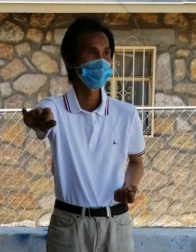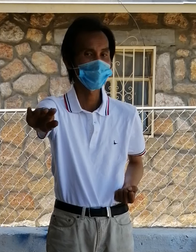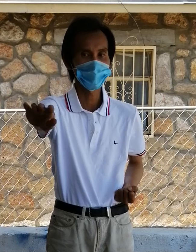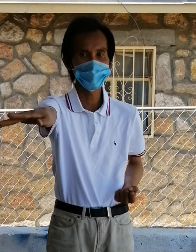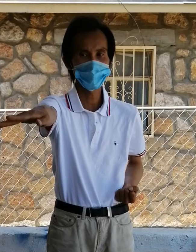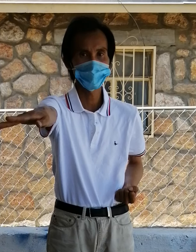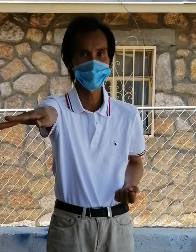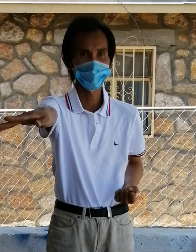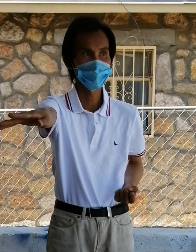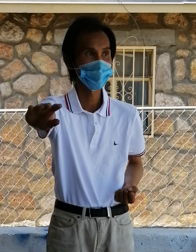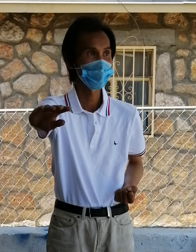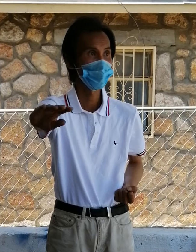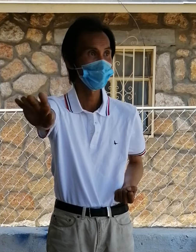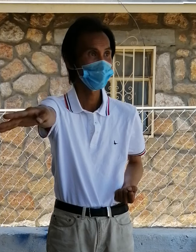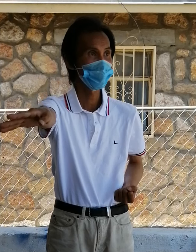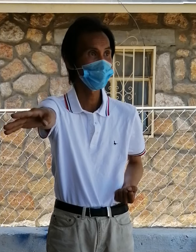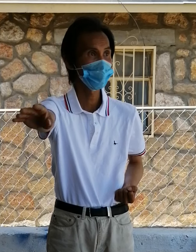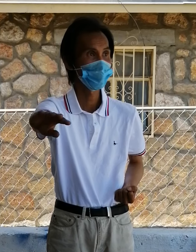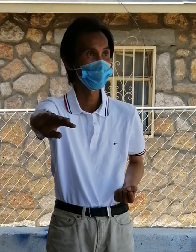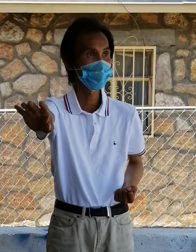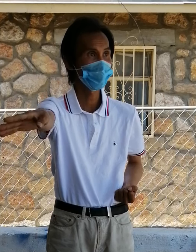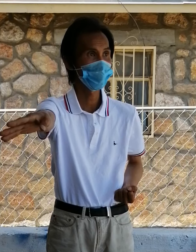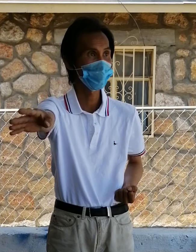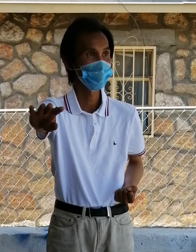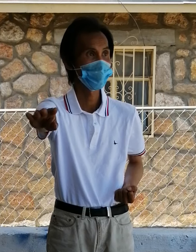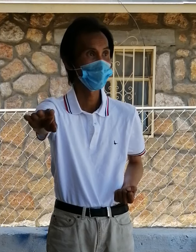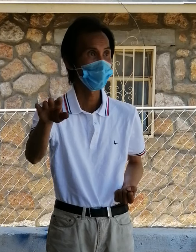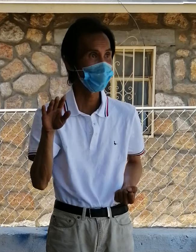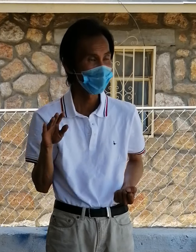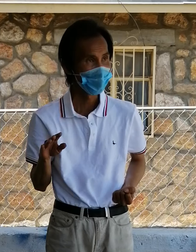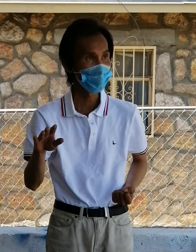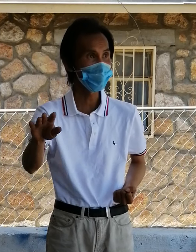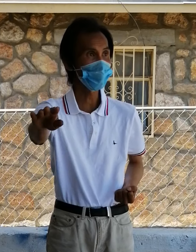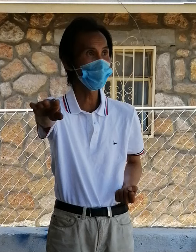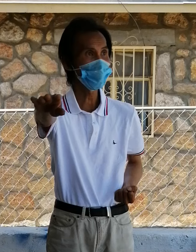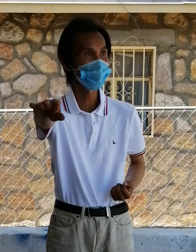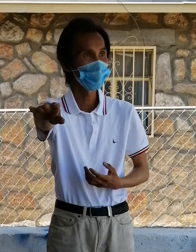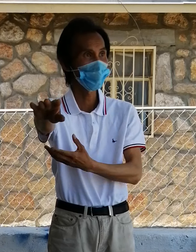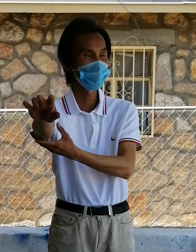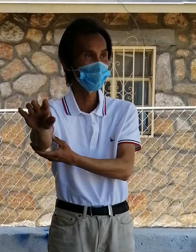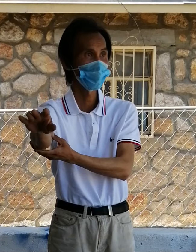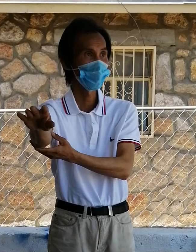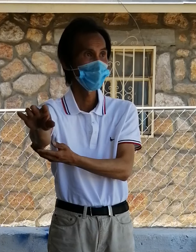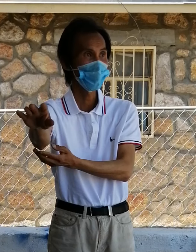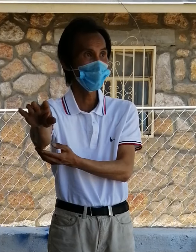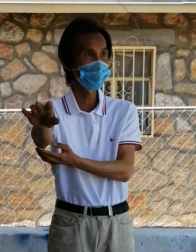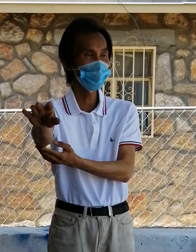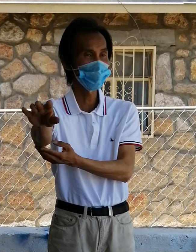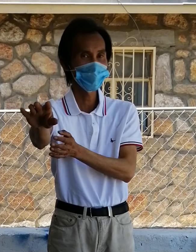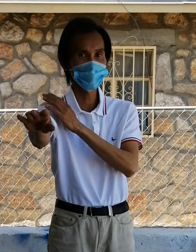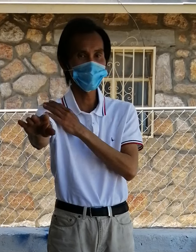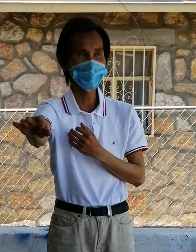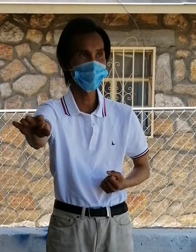One. Three. One. Three. Two. Elbow. Shoulder.